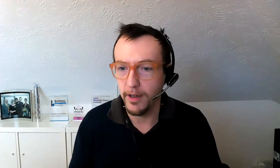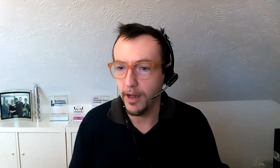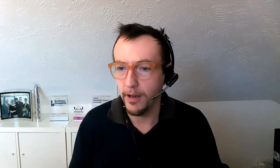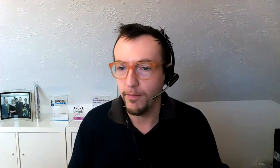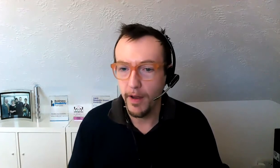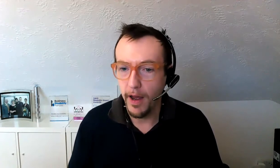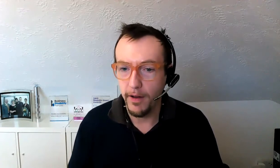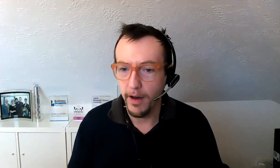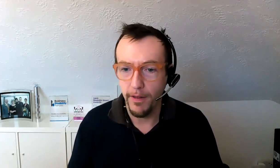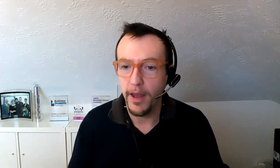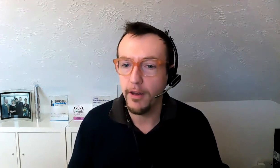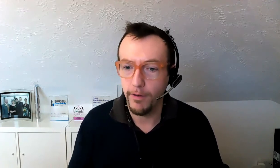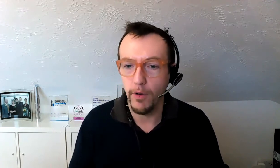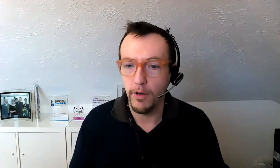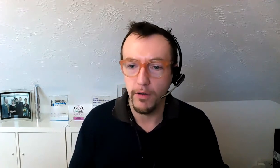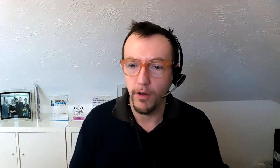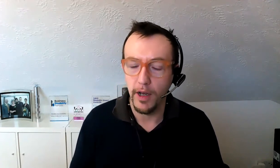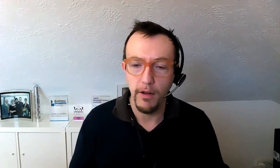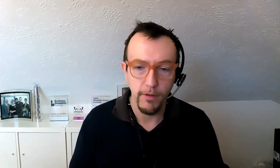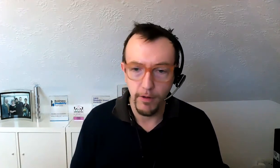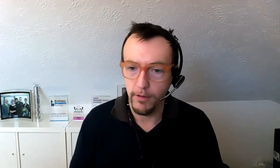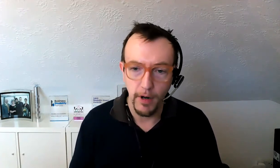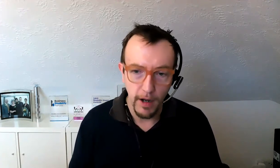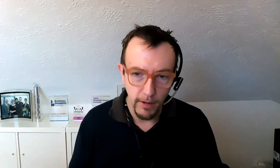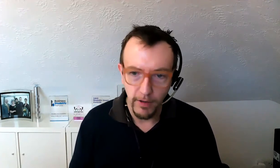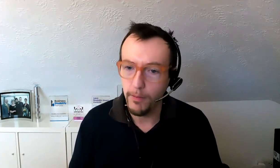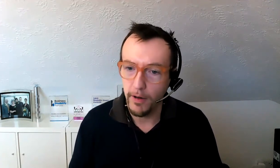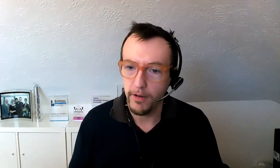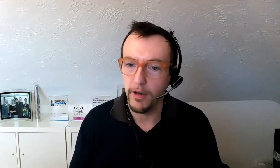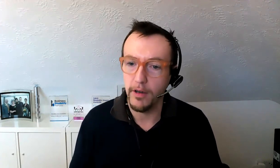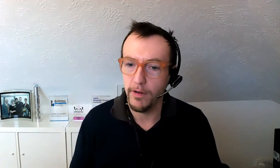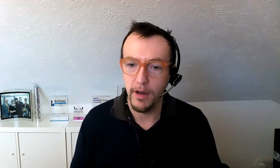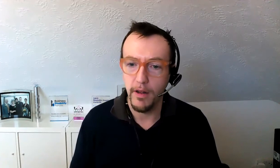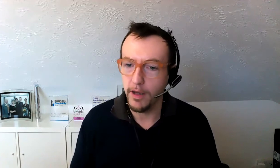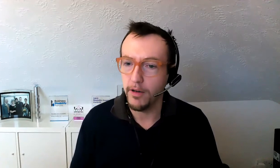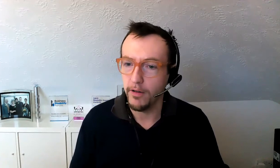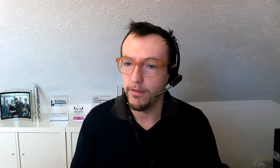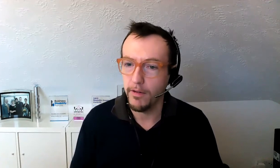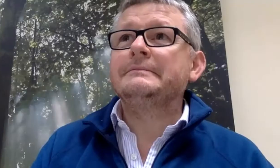together. And thank you for what you're doing through Signpost at ITV. Thank you, Joseph. Thank you, Joseph.